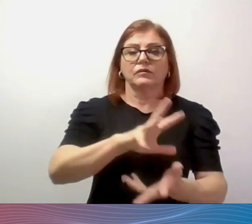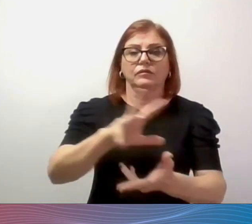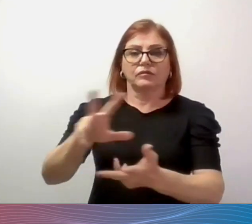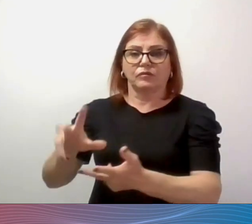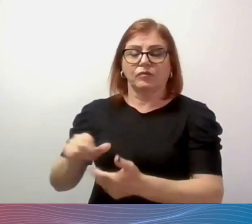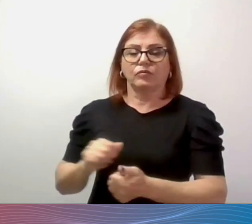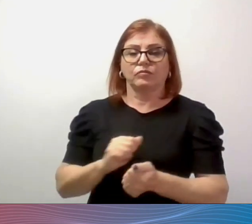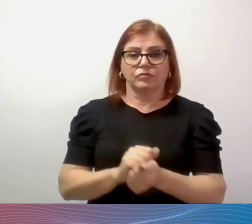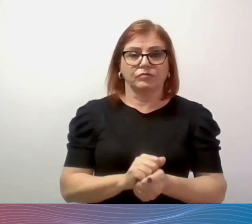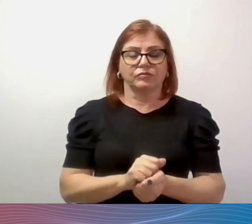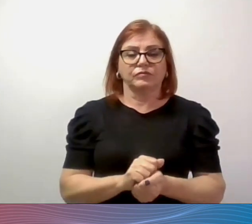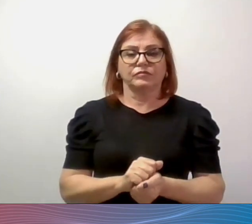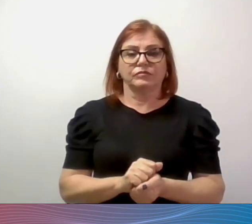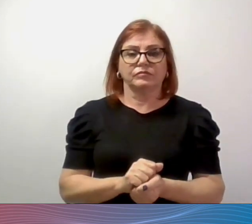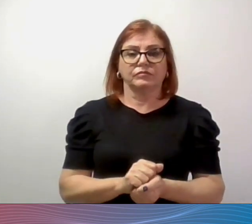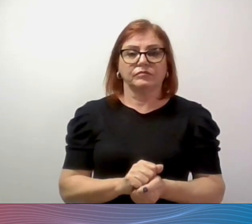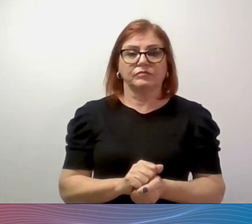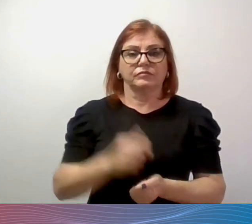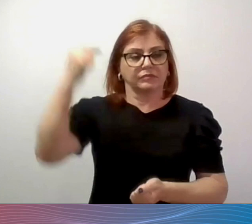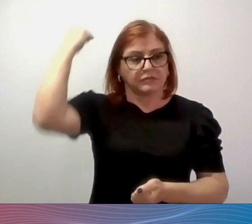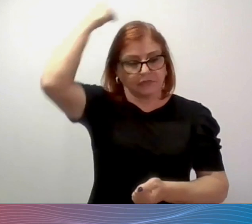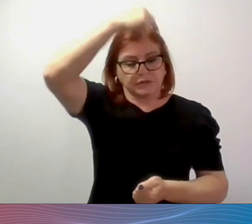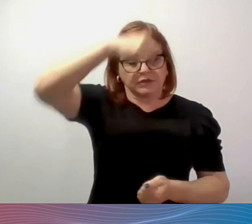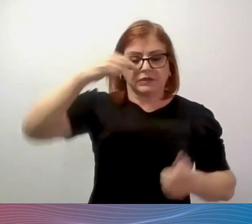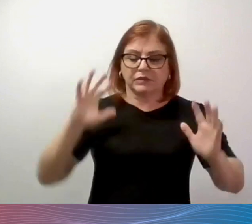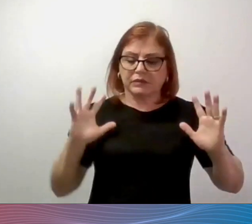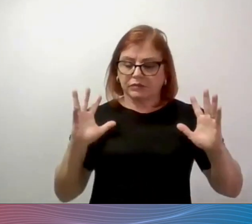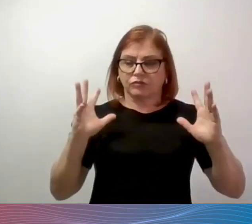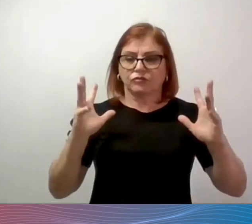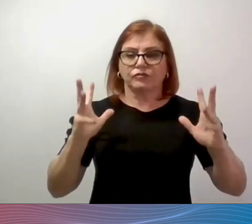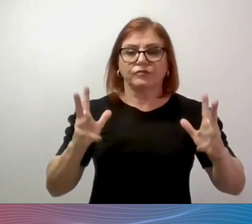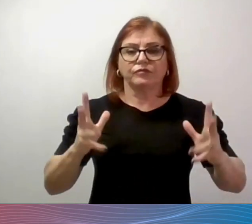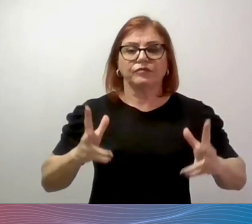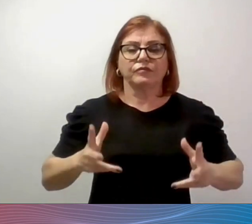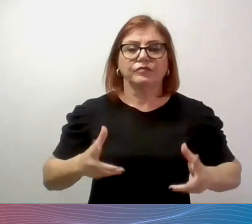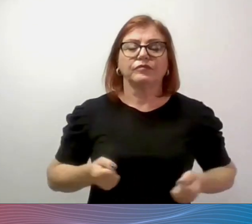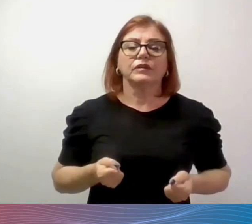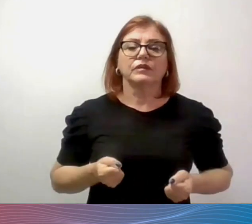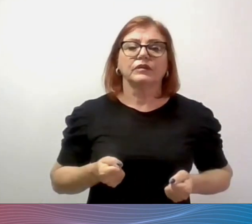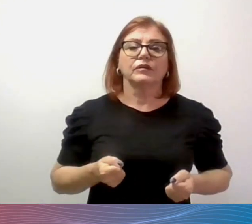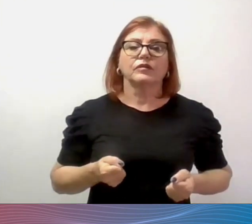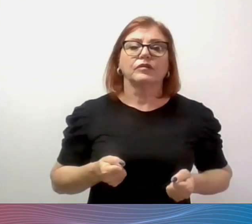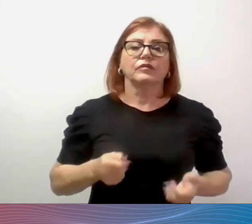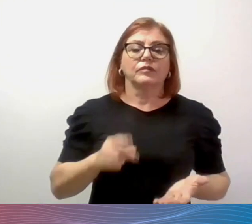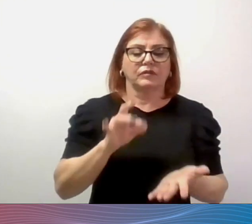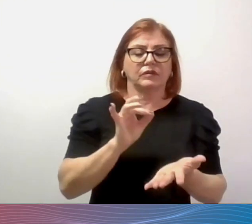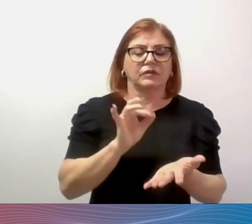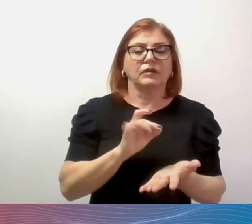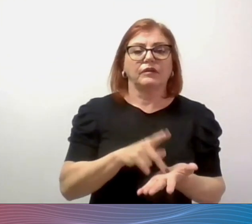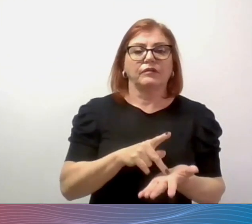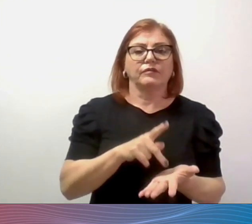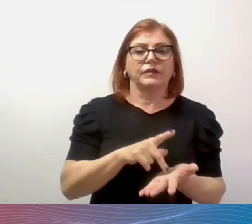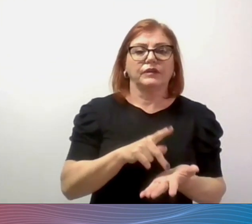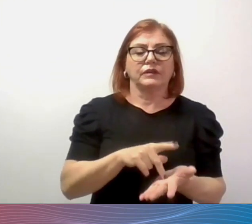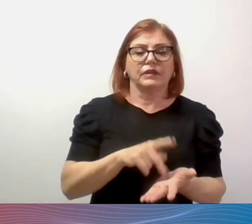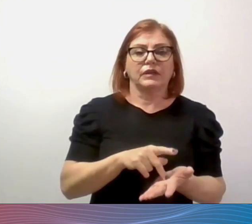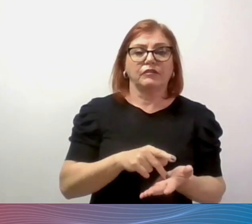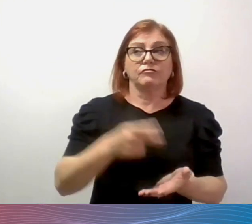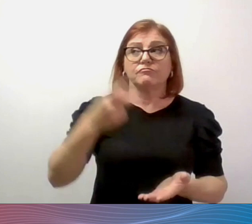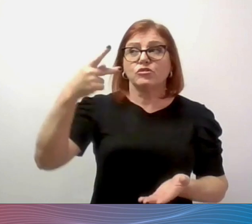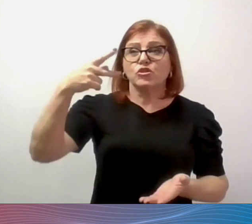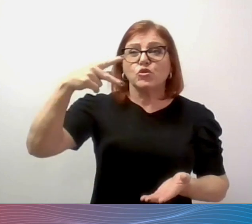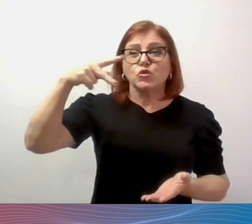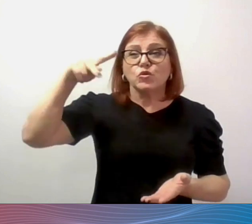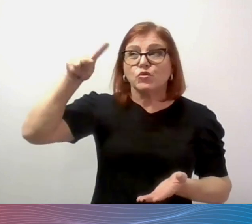verdade. Sanctify them in the by your truth. A tua palavra é a verdade. Your word is